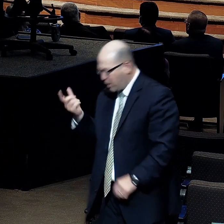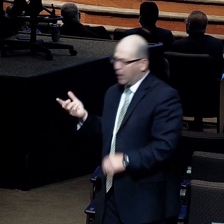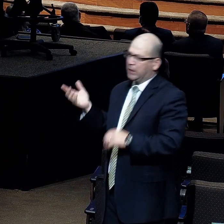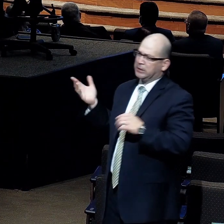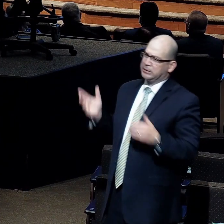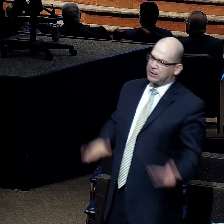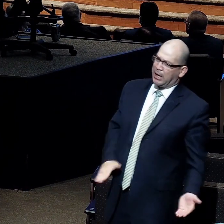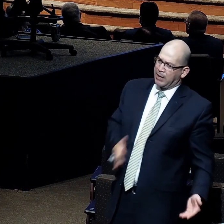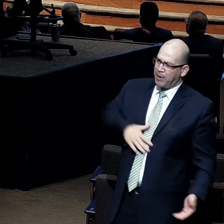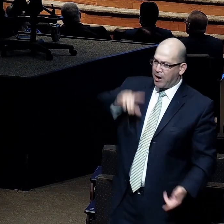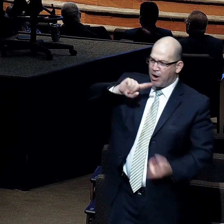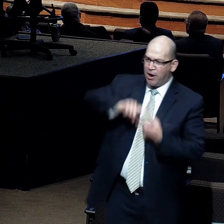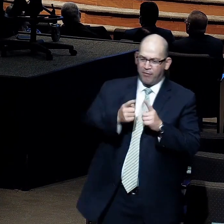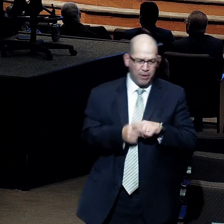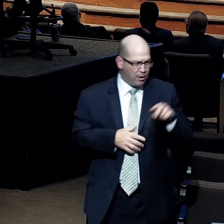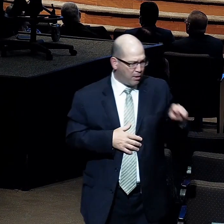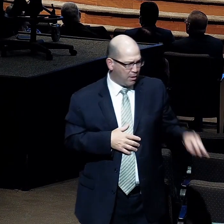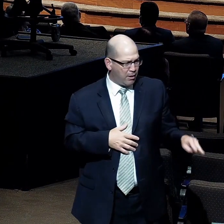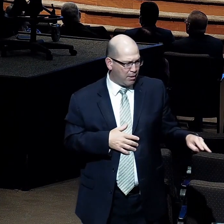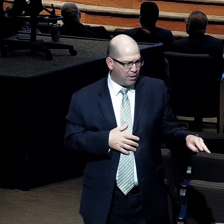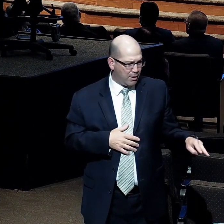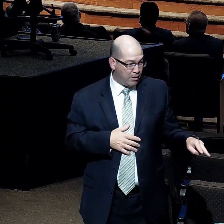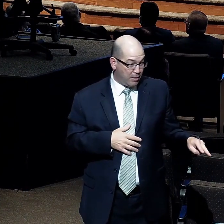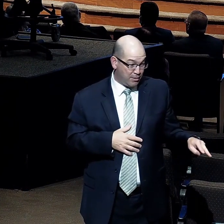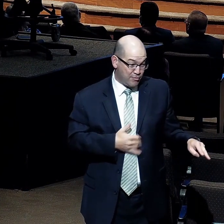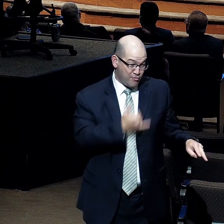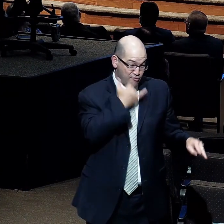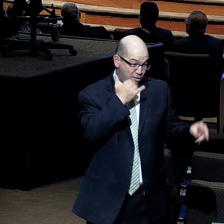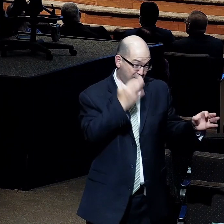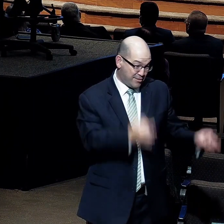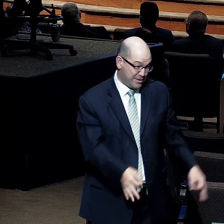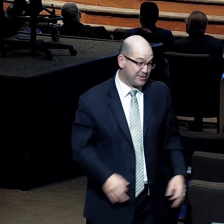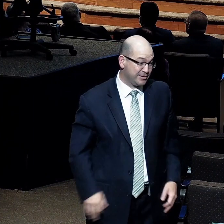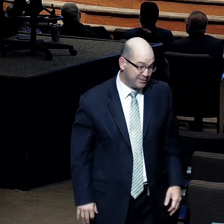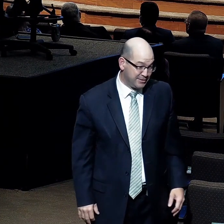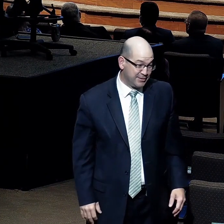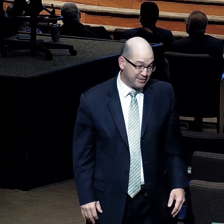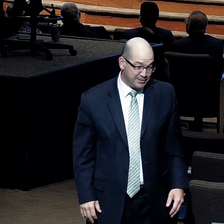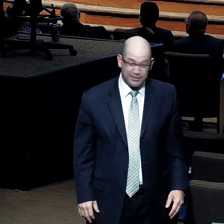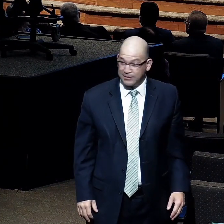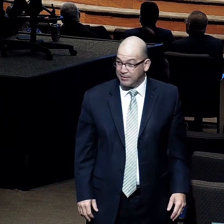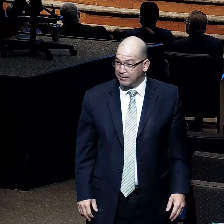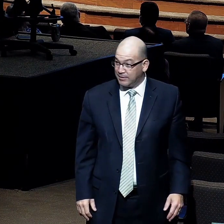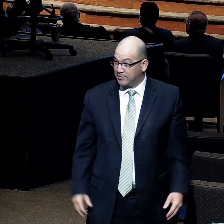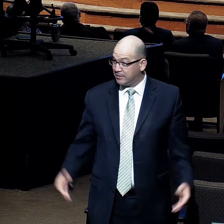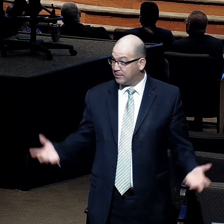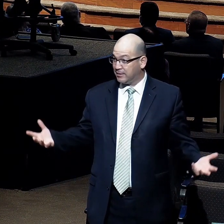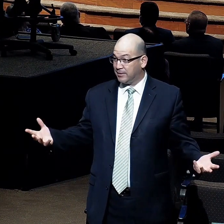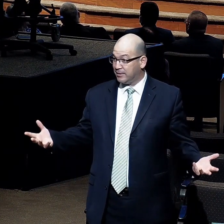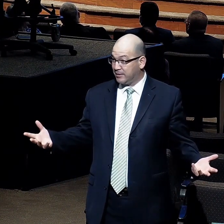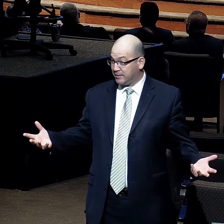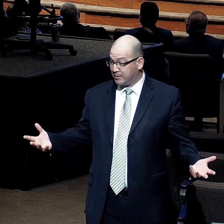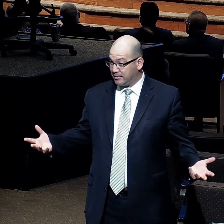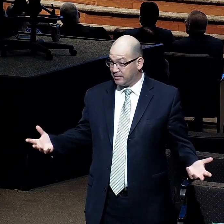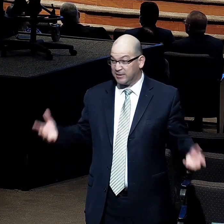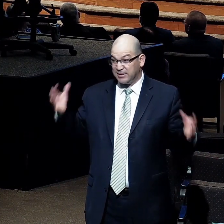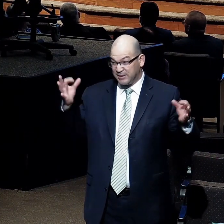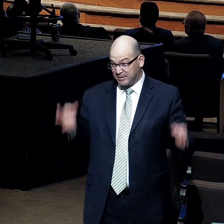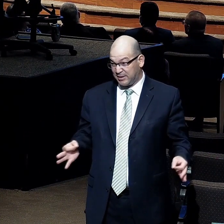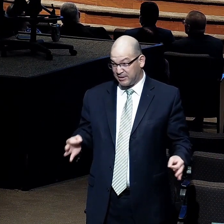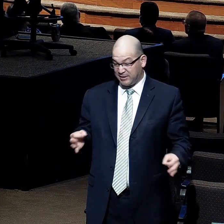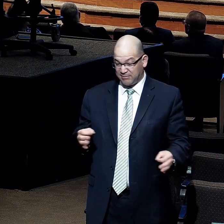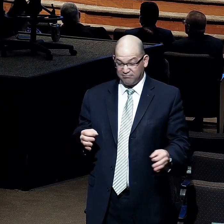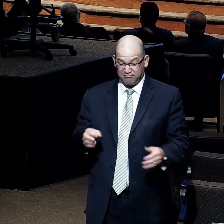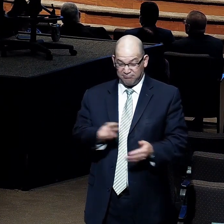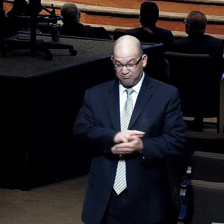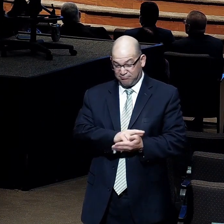over on me and he goes, "You made the wrong decision." Just like that, our decisions have consequences every